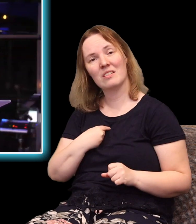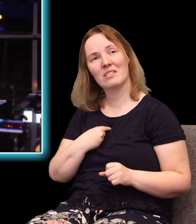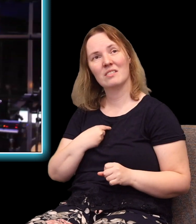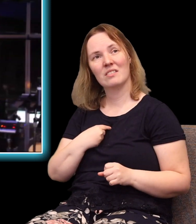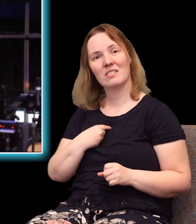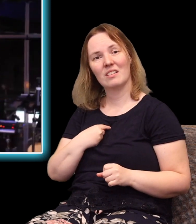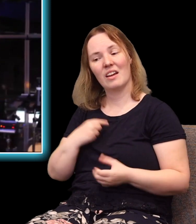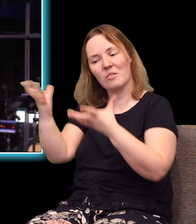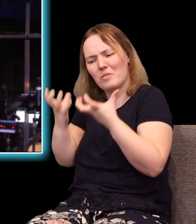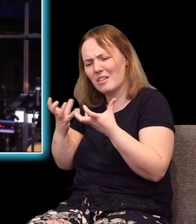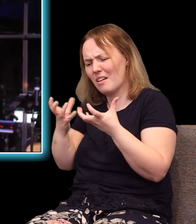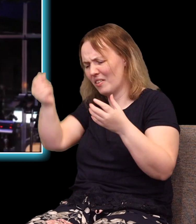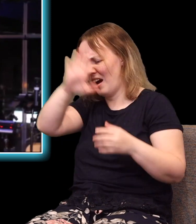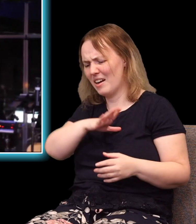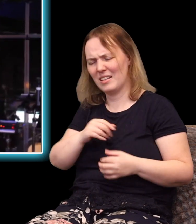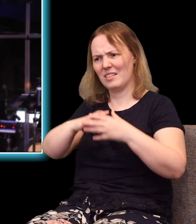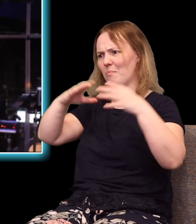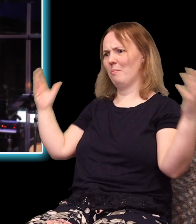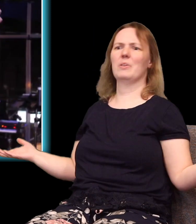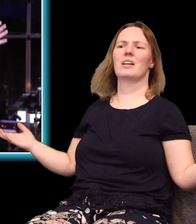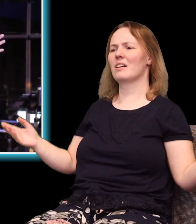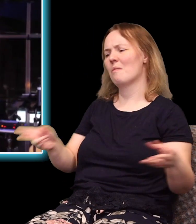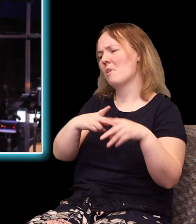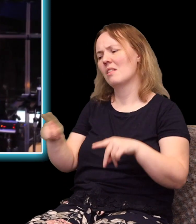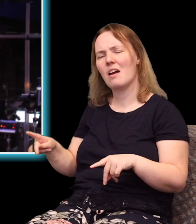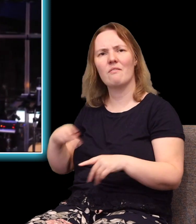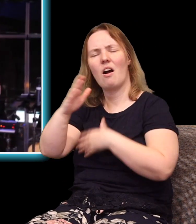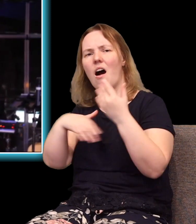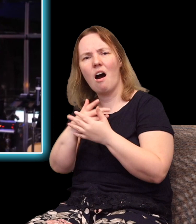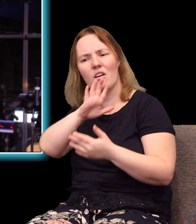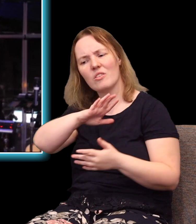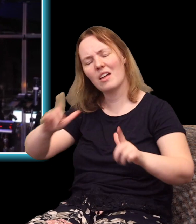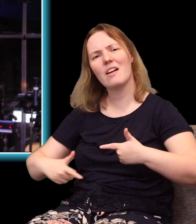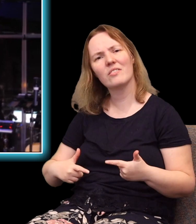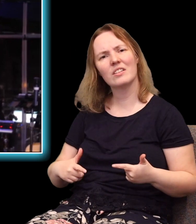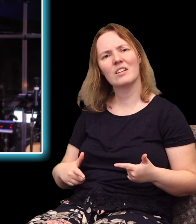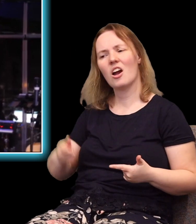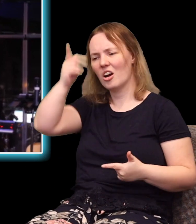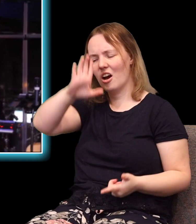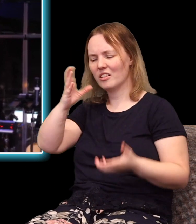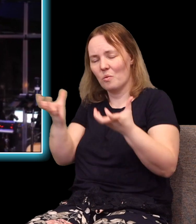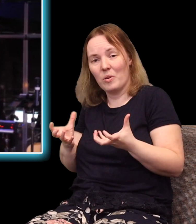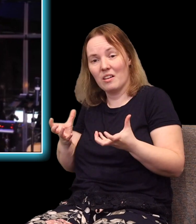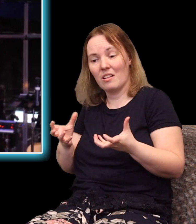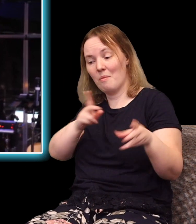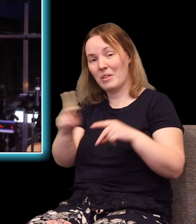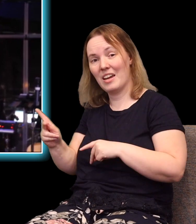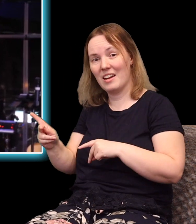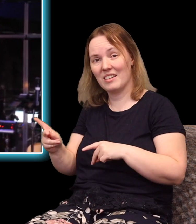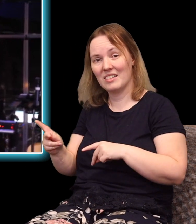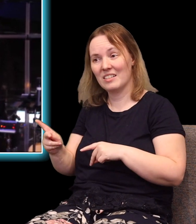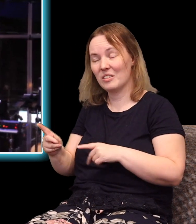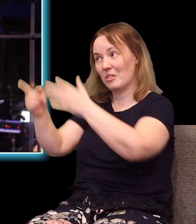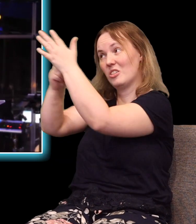And the will of God is not some big abstract plan for your entire life. I believe God's will, God's plan is what He reveals to me